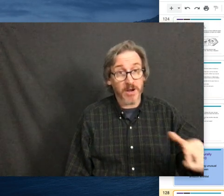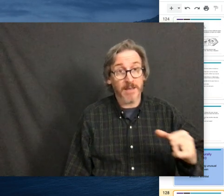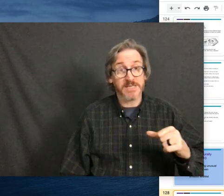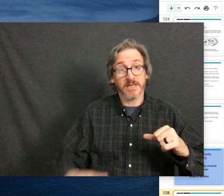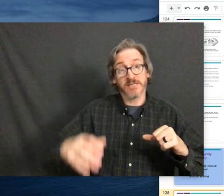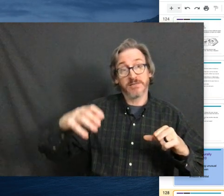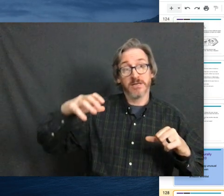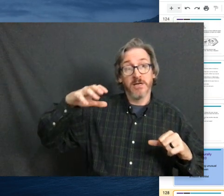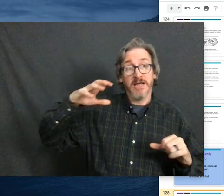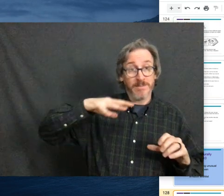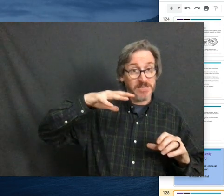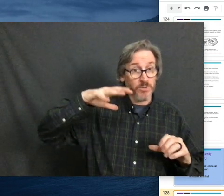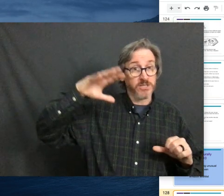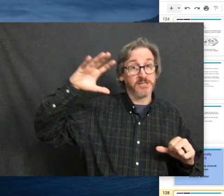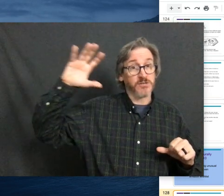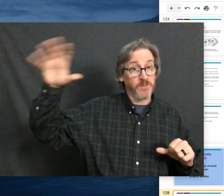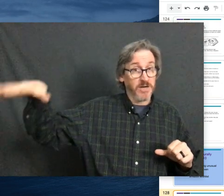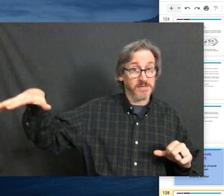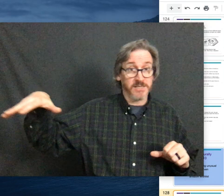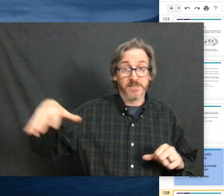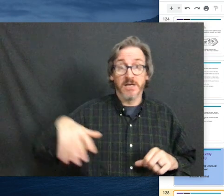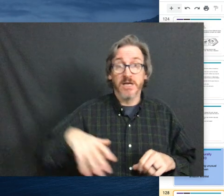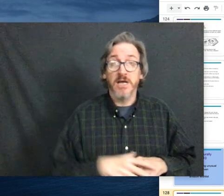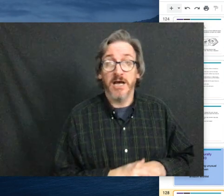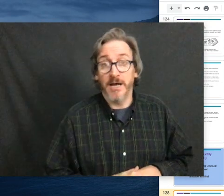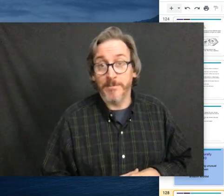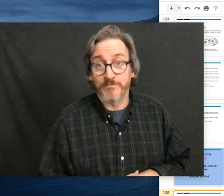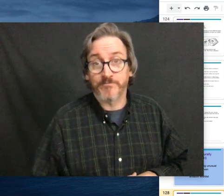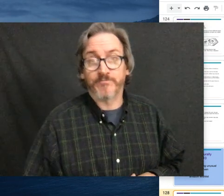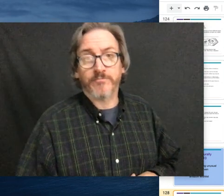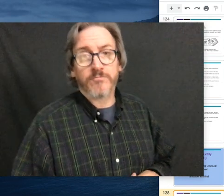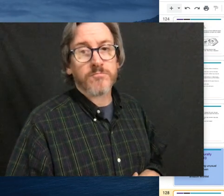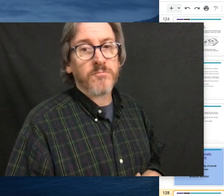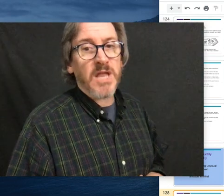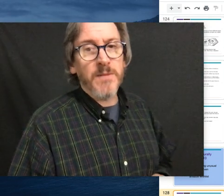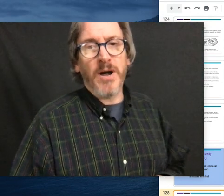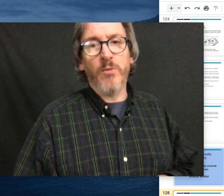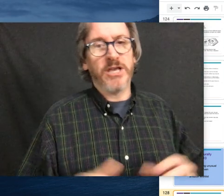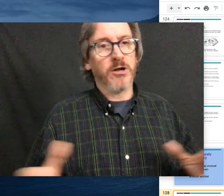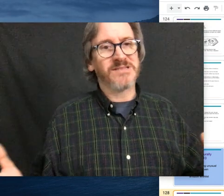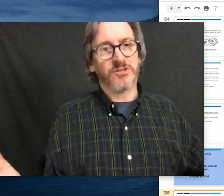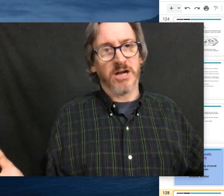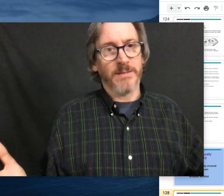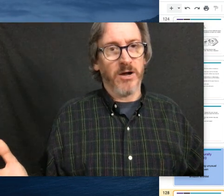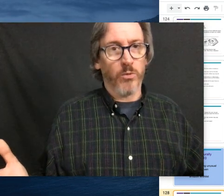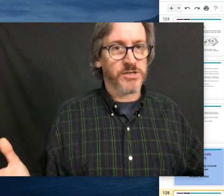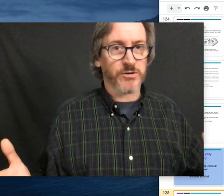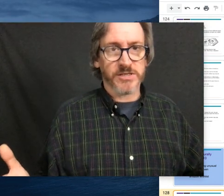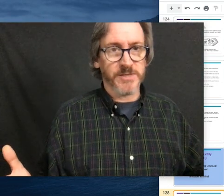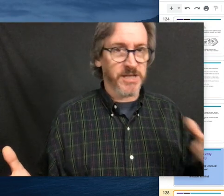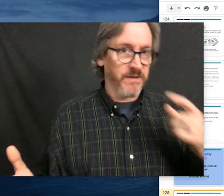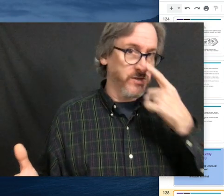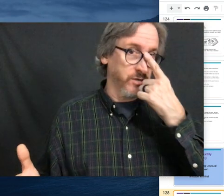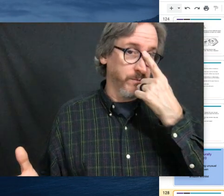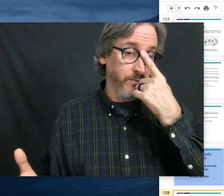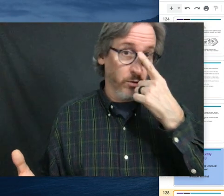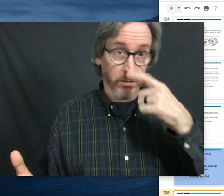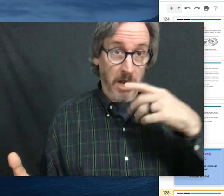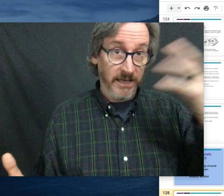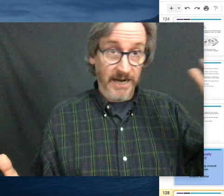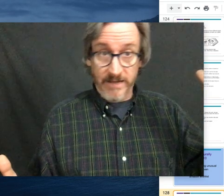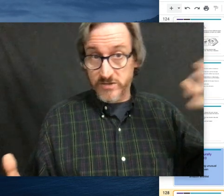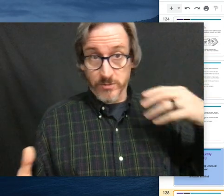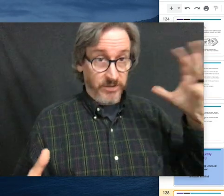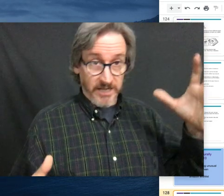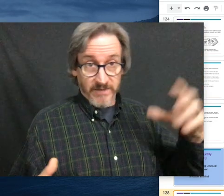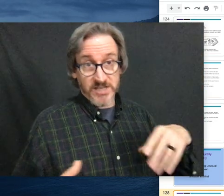either your Amazon list, Amazon wish list, or someone else's. Um, but we can also talk about worst Christmas gifts or